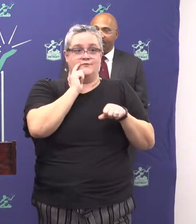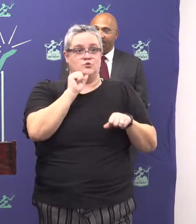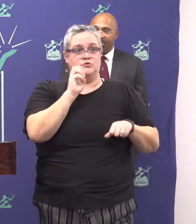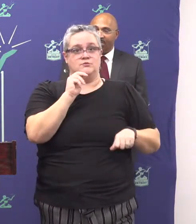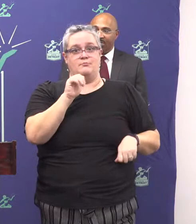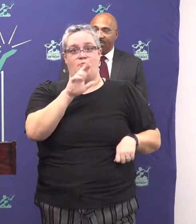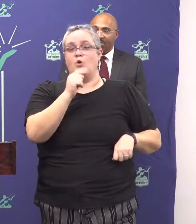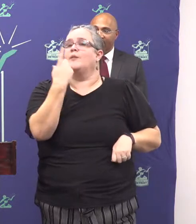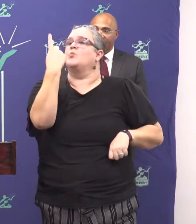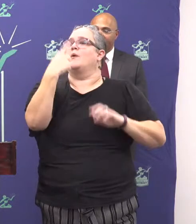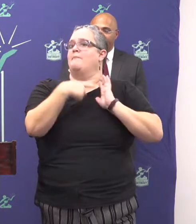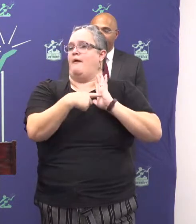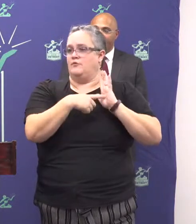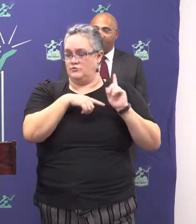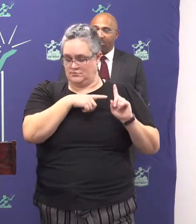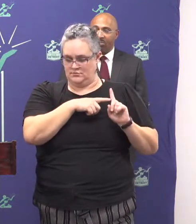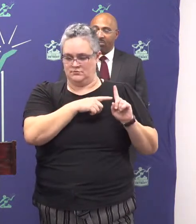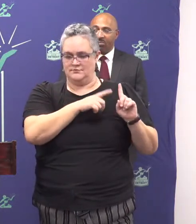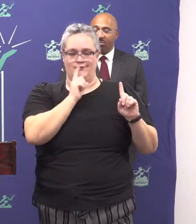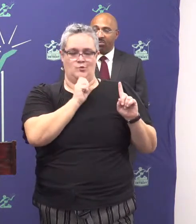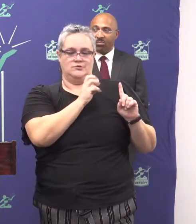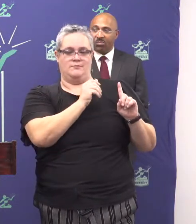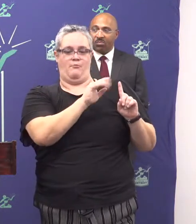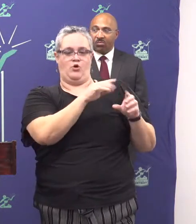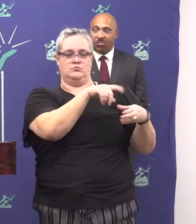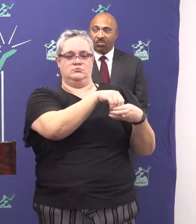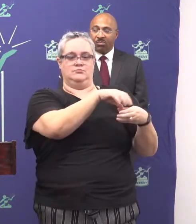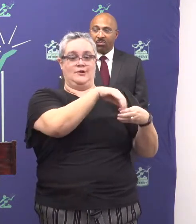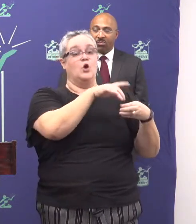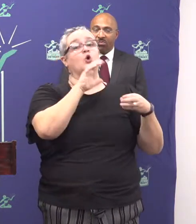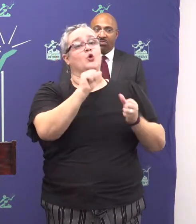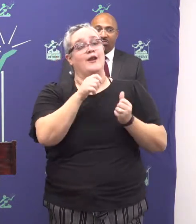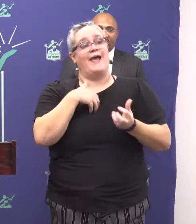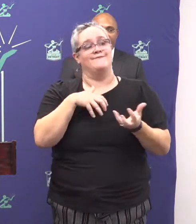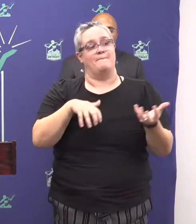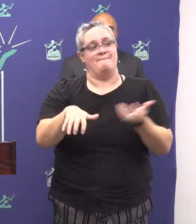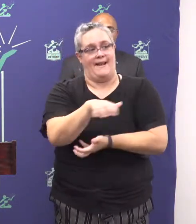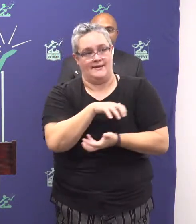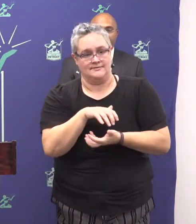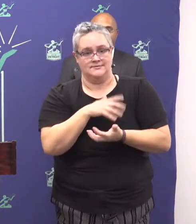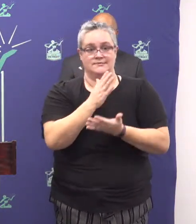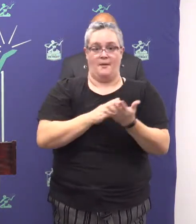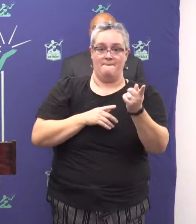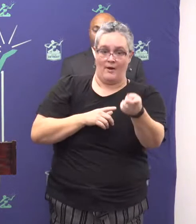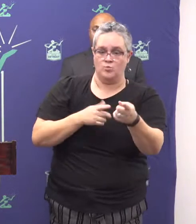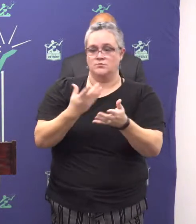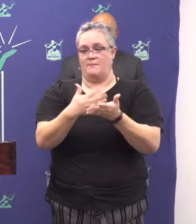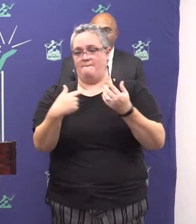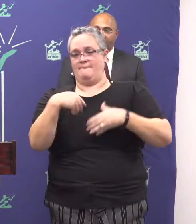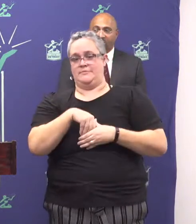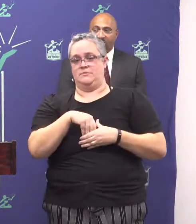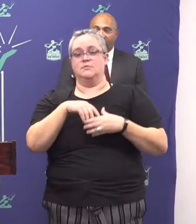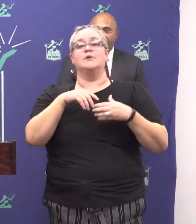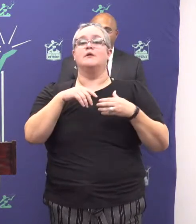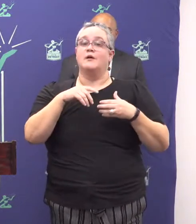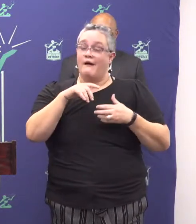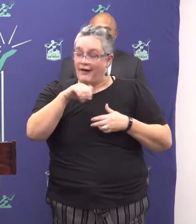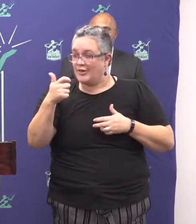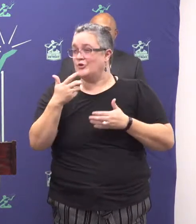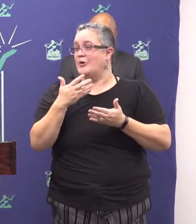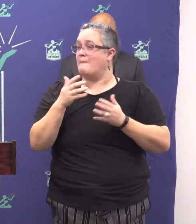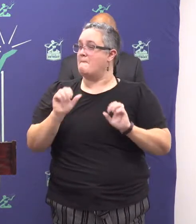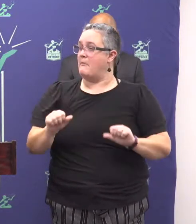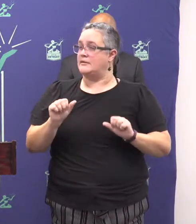It's one model. It's possible you could have a blended model. There's one more thing I'd like to see, and I know that this is going to be a high